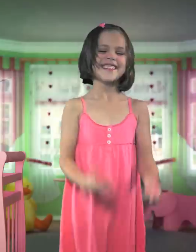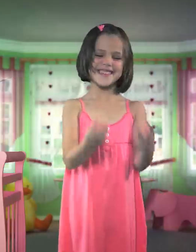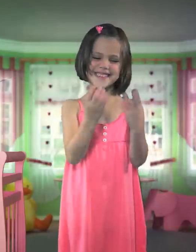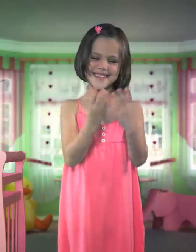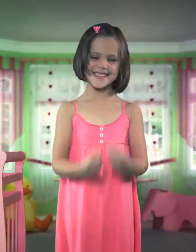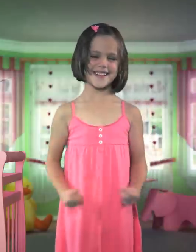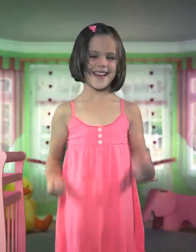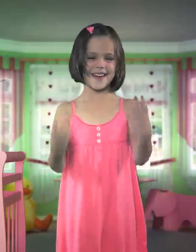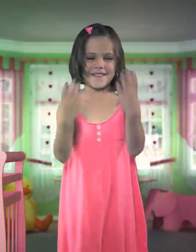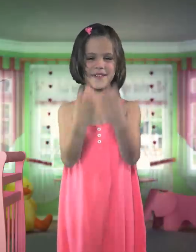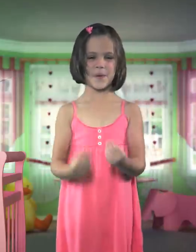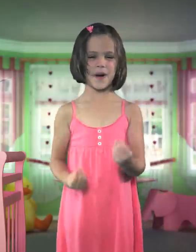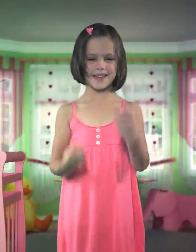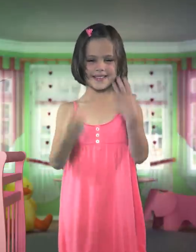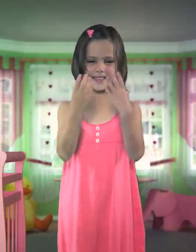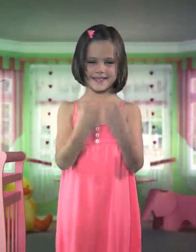is the sign for wet.